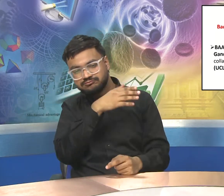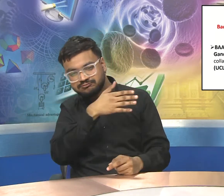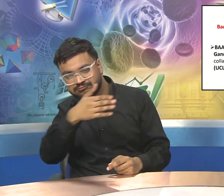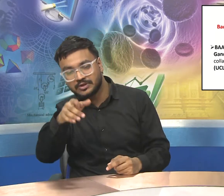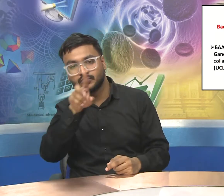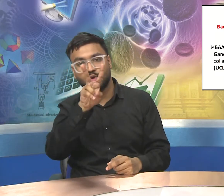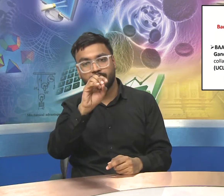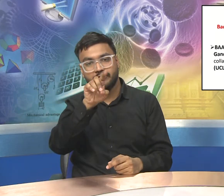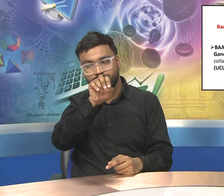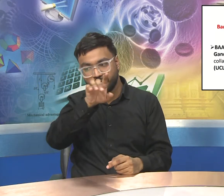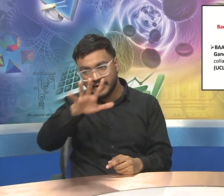UCLAN,